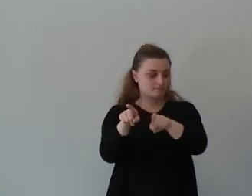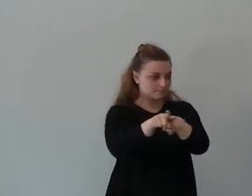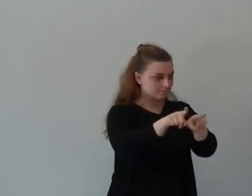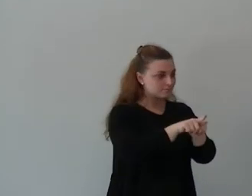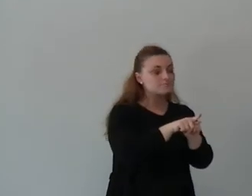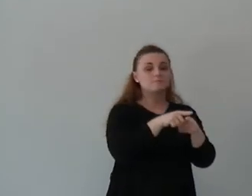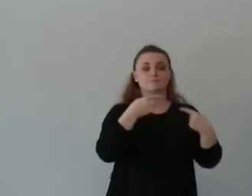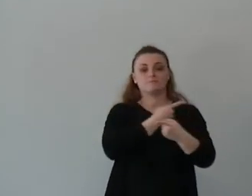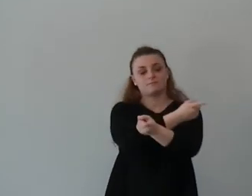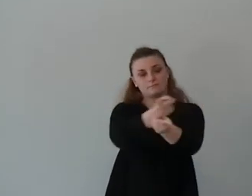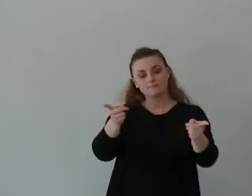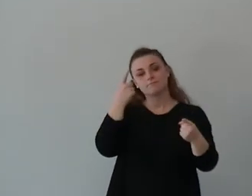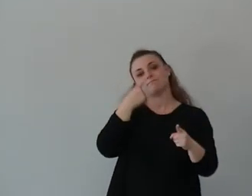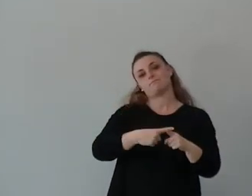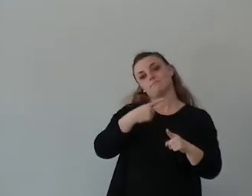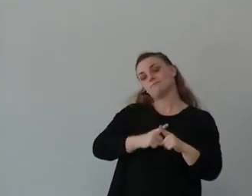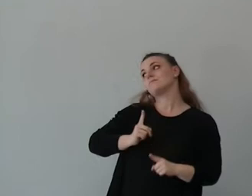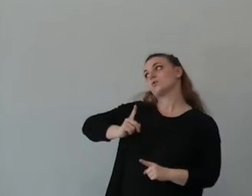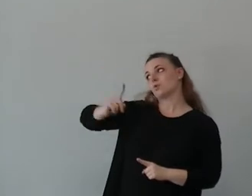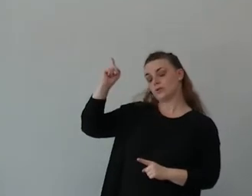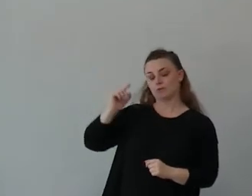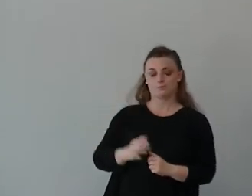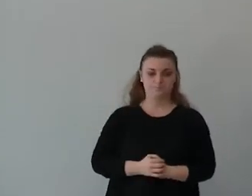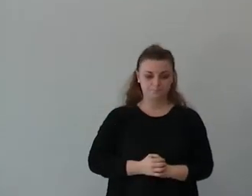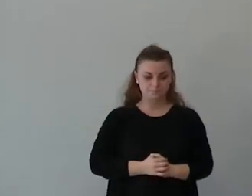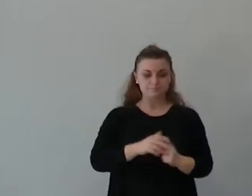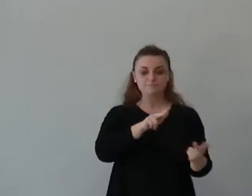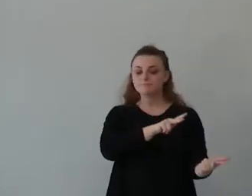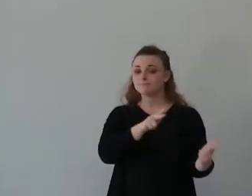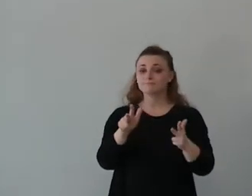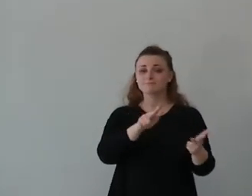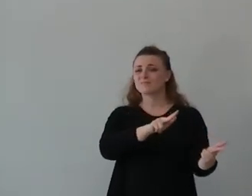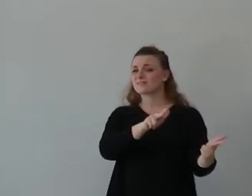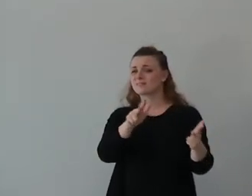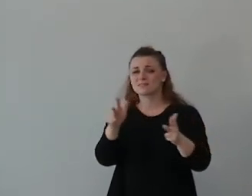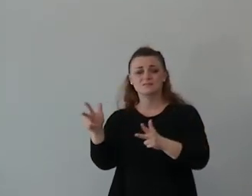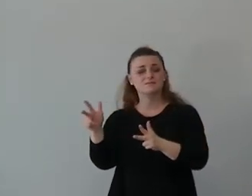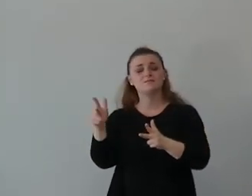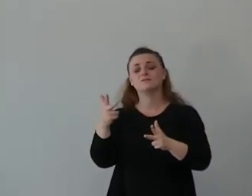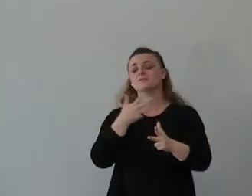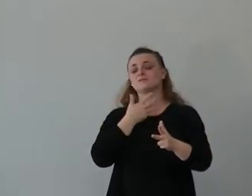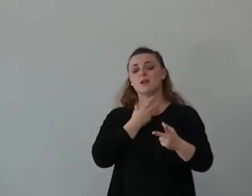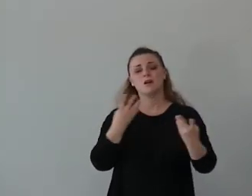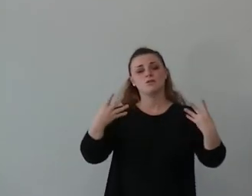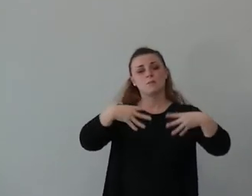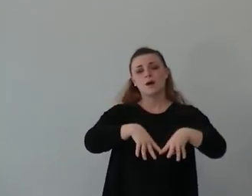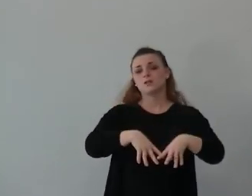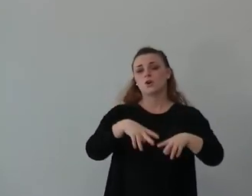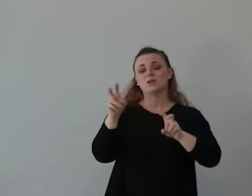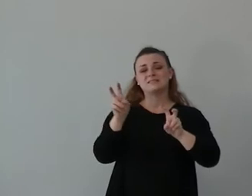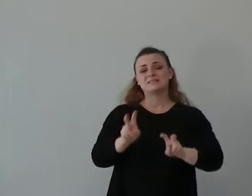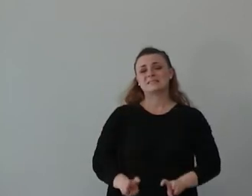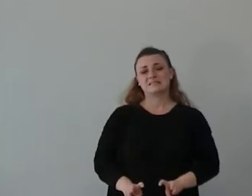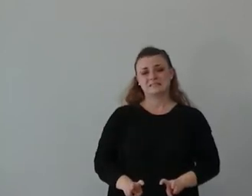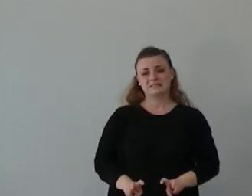lots of stress. Tuttavia, la transizione viene accompagnata di un bel po' di stress. This is something I know many of you know.